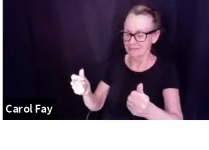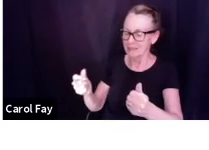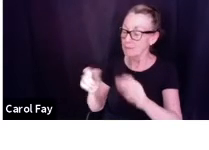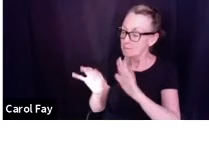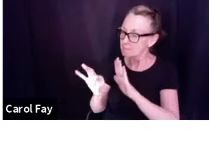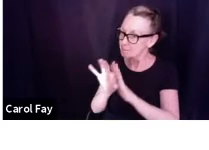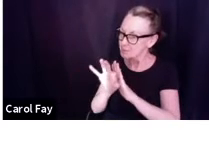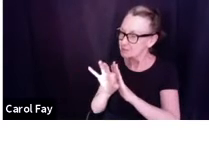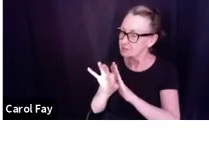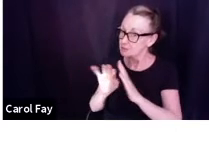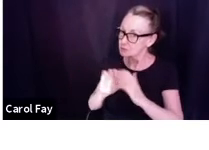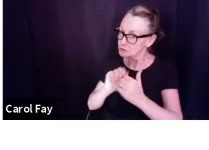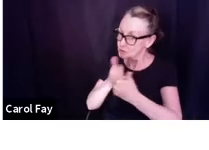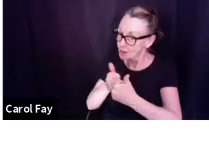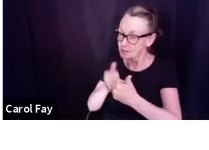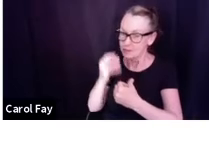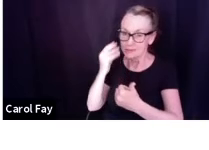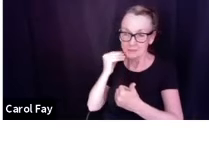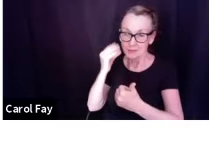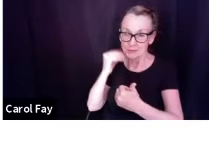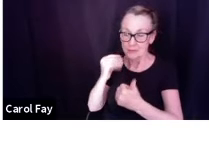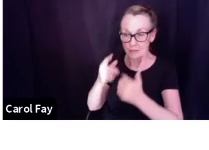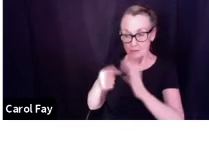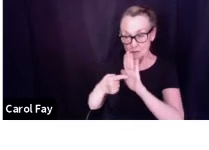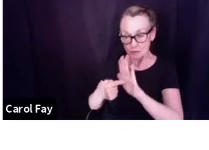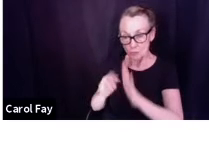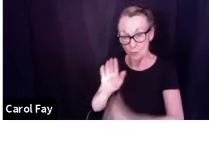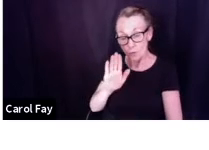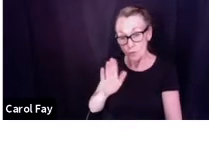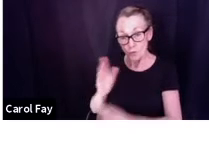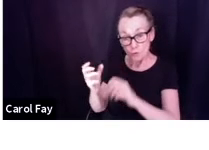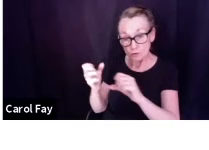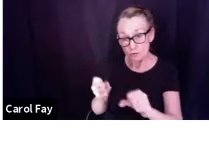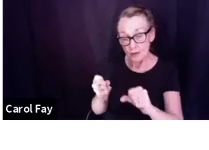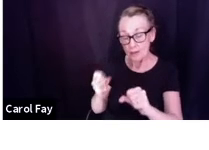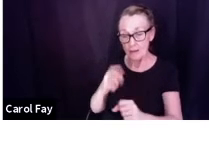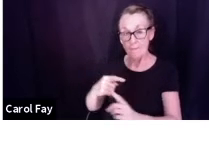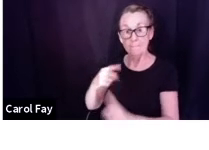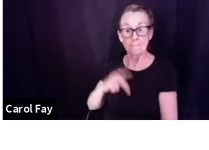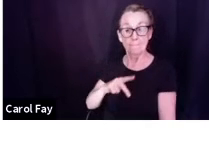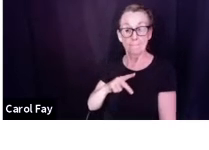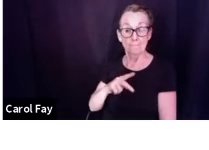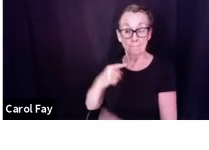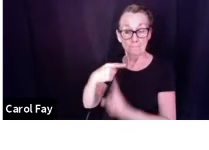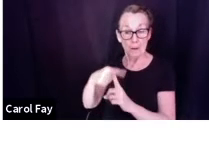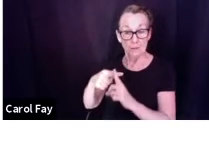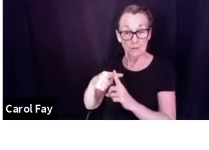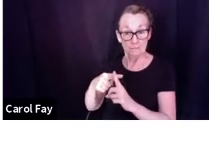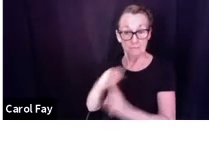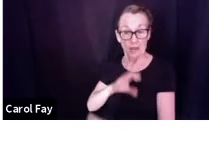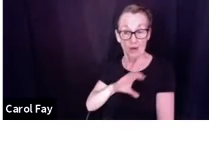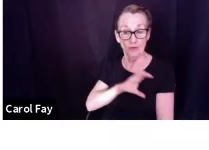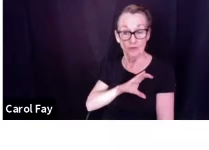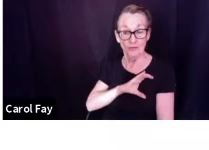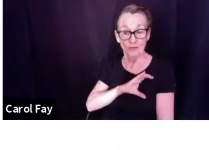always challenging experiences that show your strength and positive attributes. It's very crucial about the kind of stories that